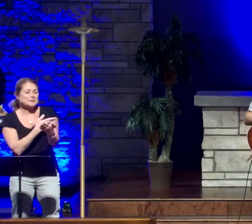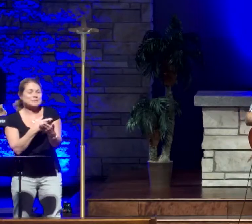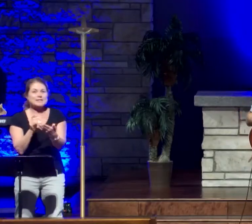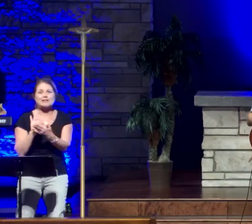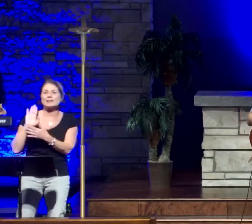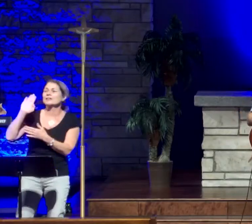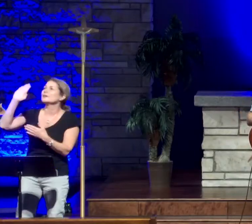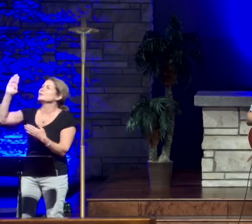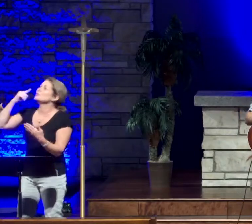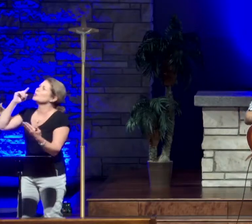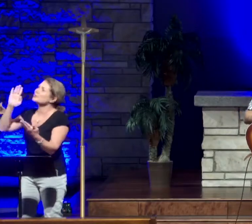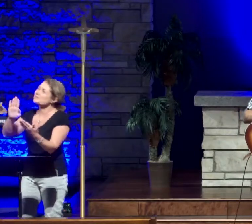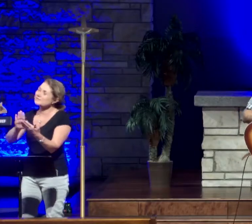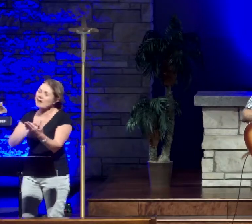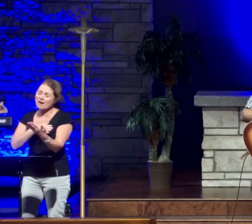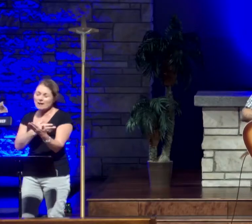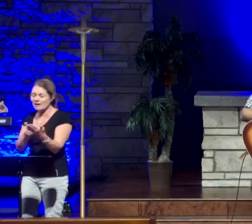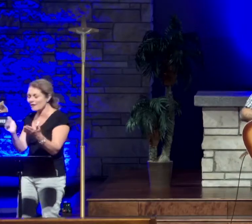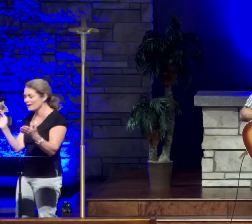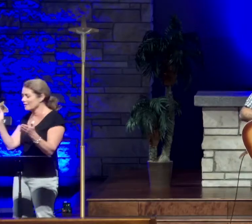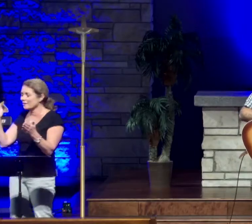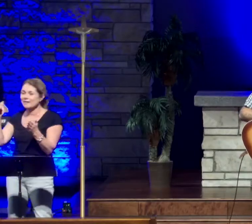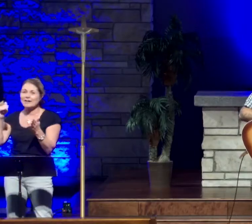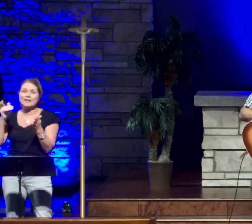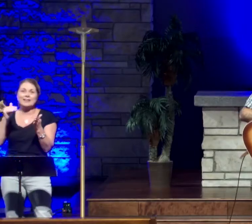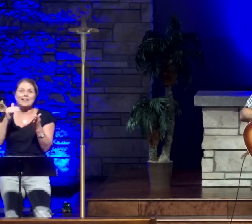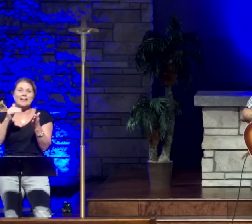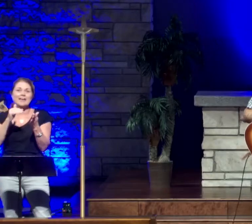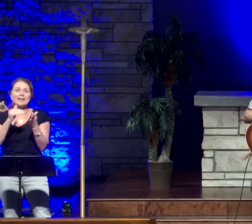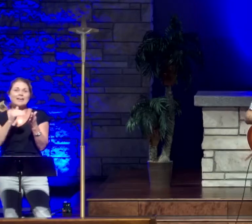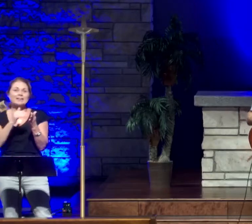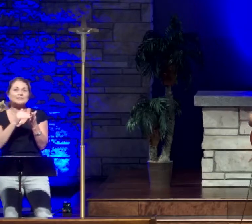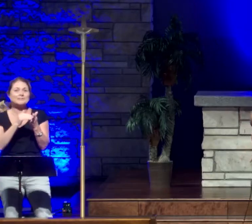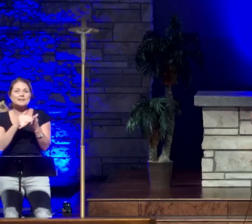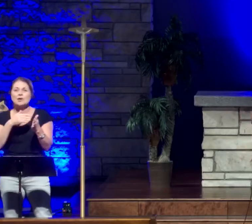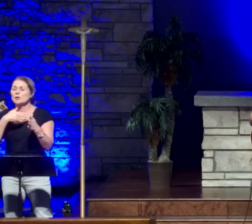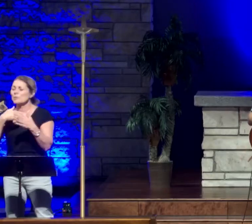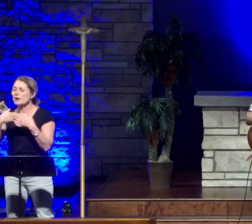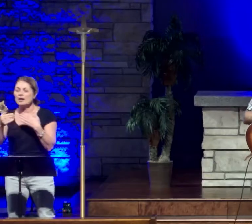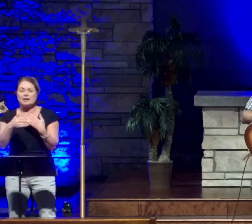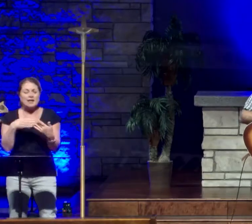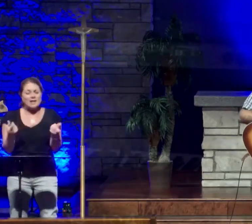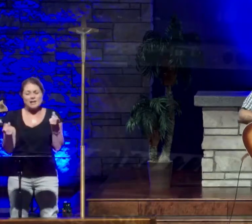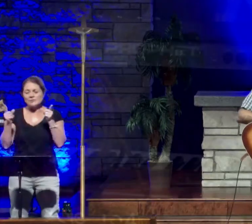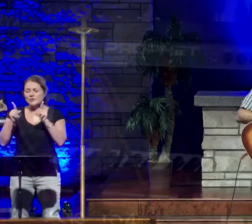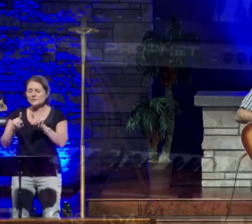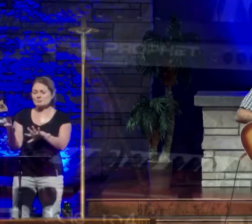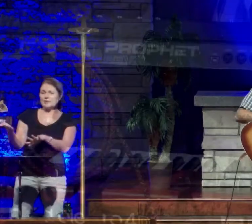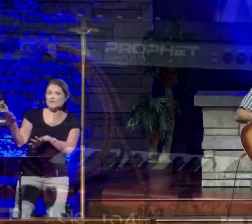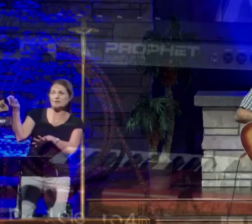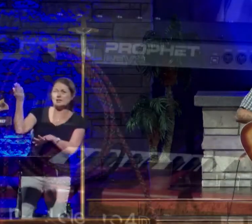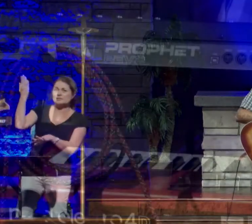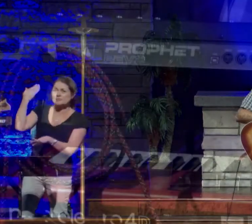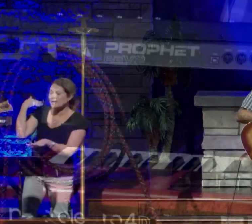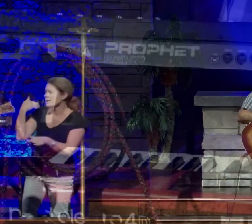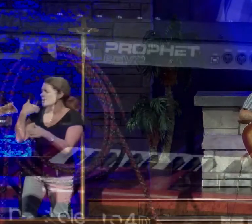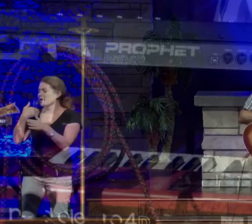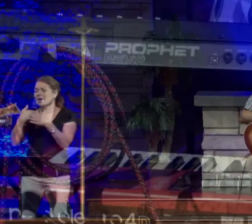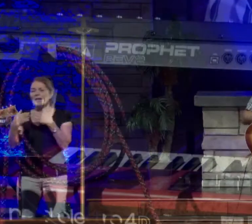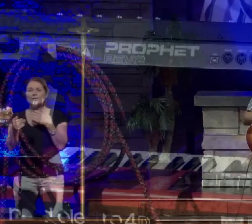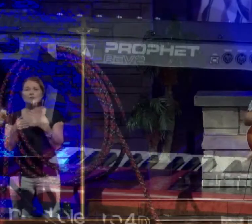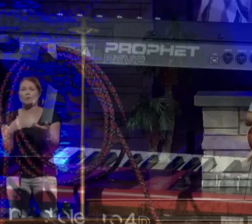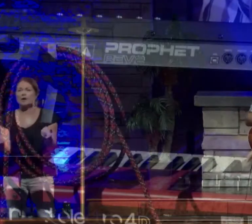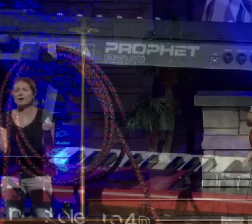time to sing your song again. Whatever may